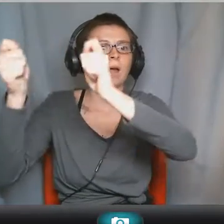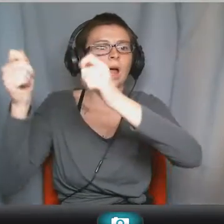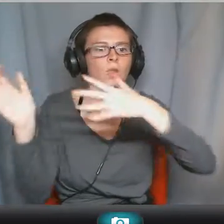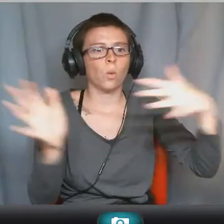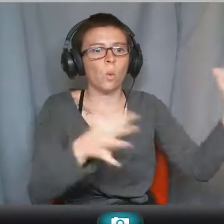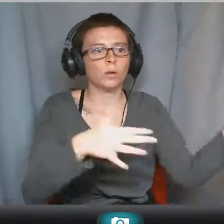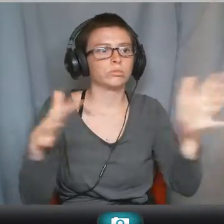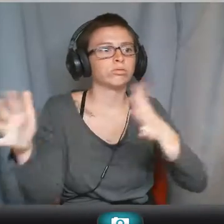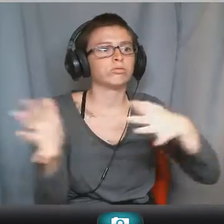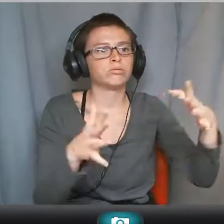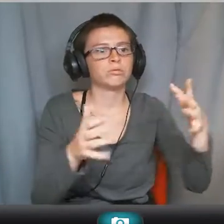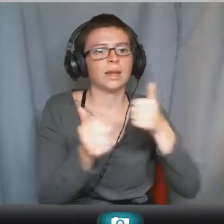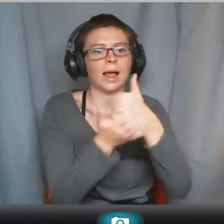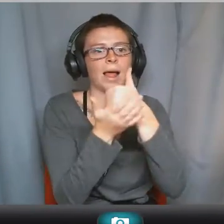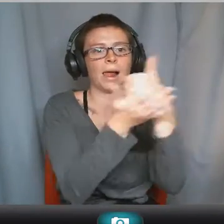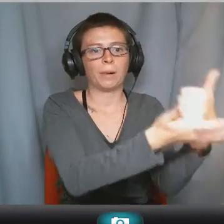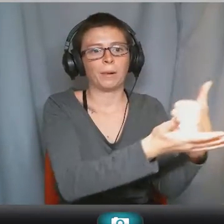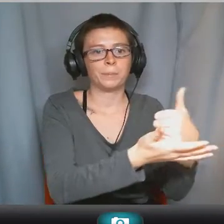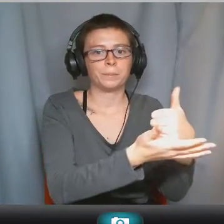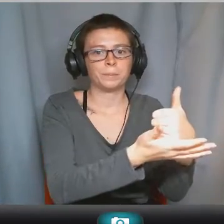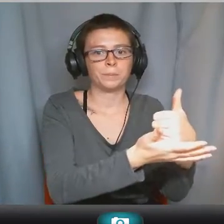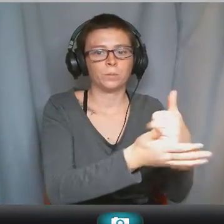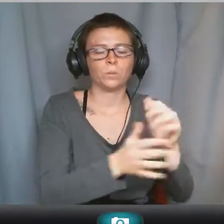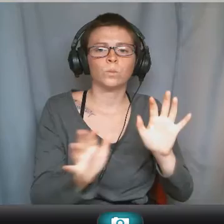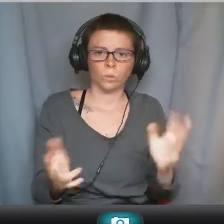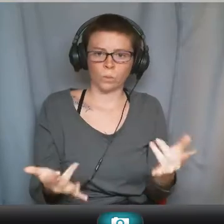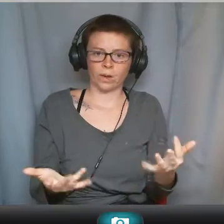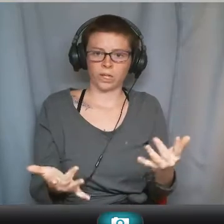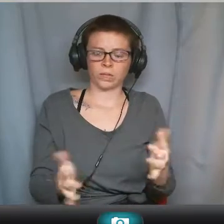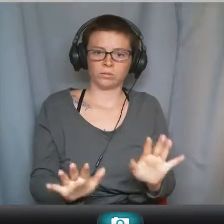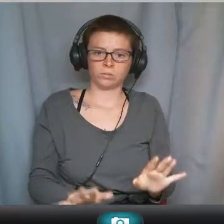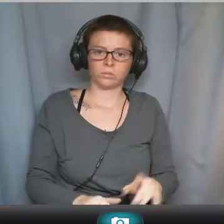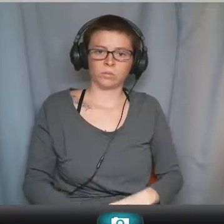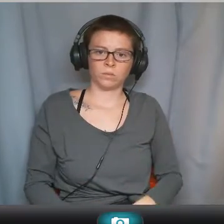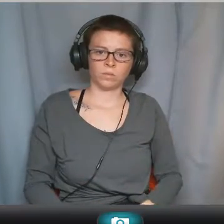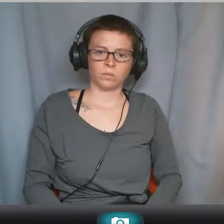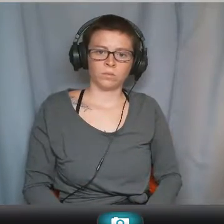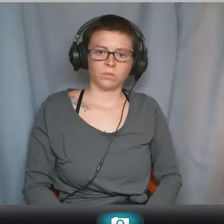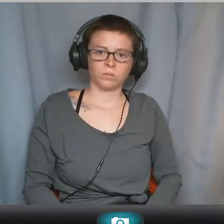I know. Wait a minute. Back up to Vernon's